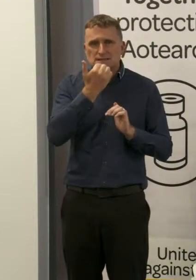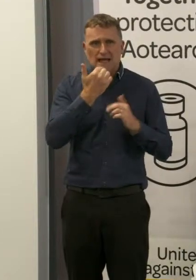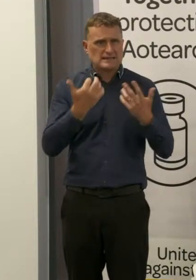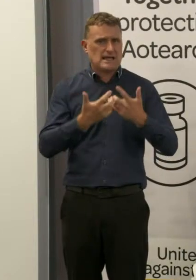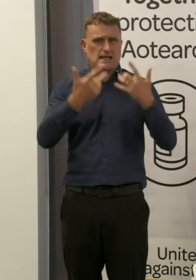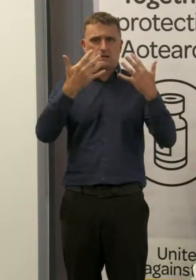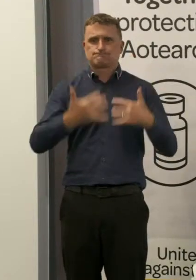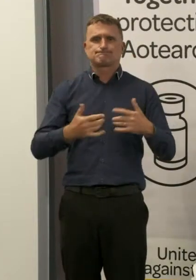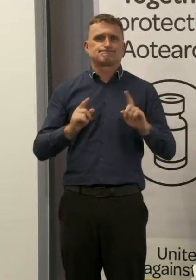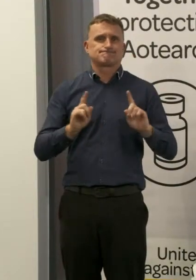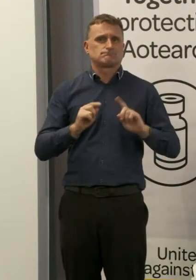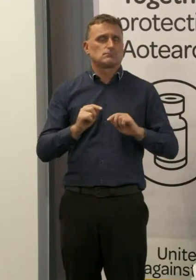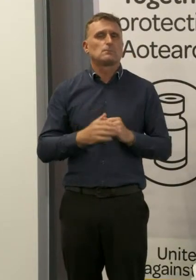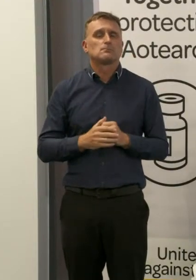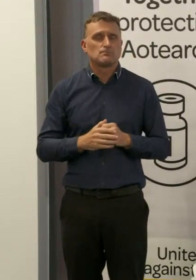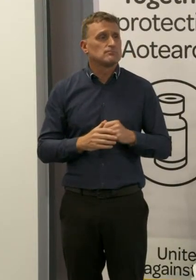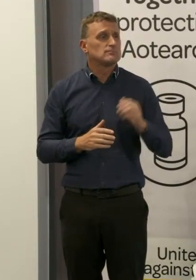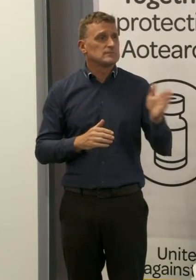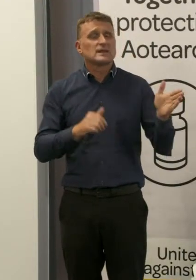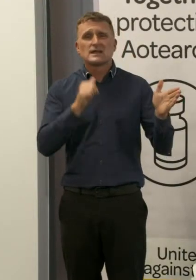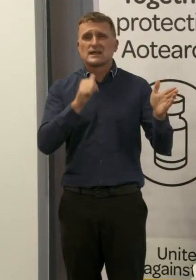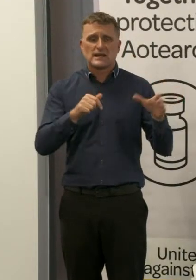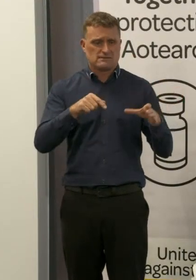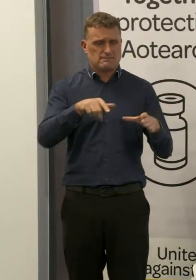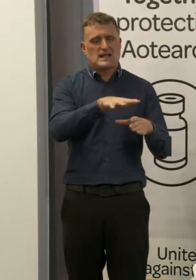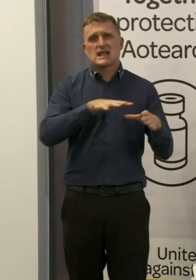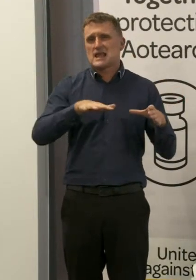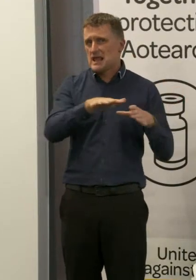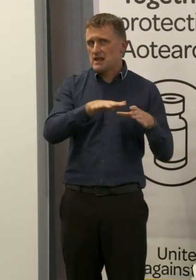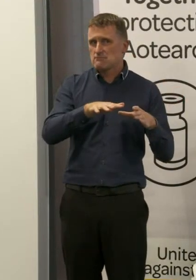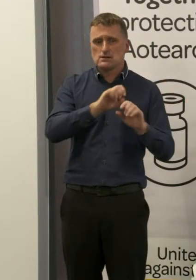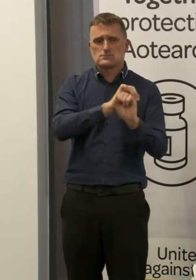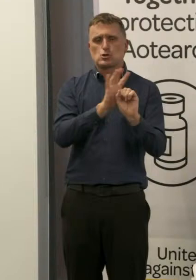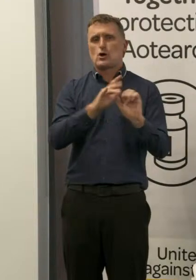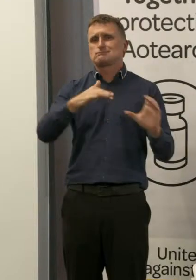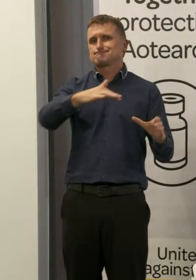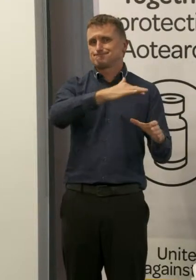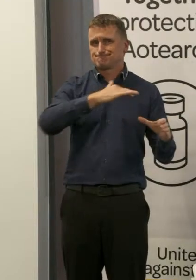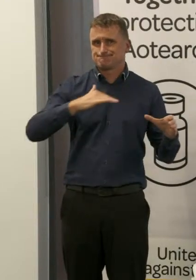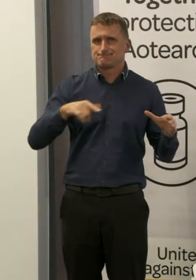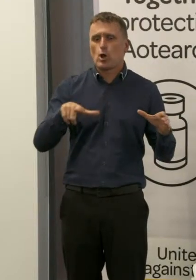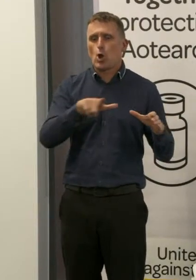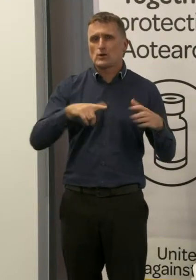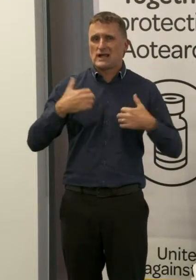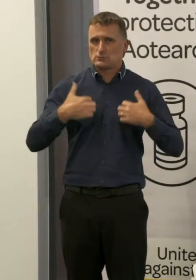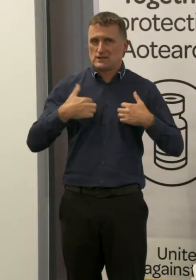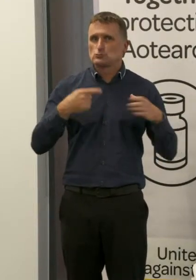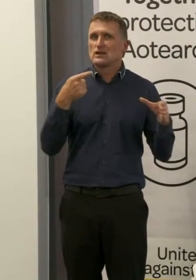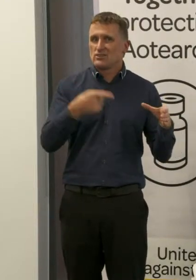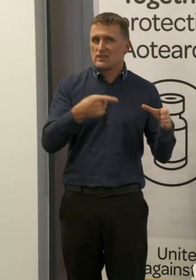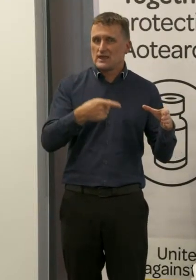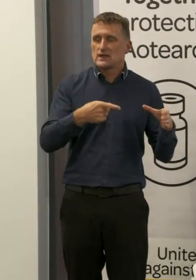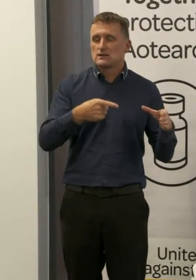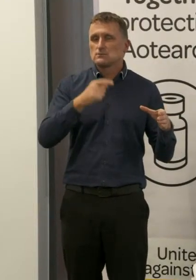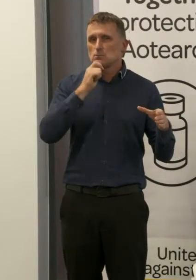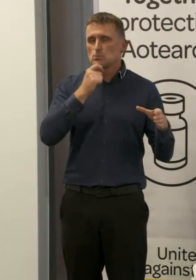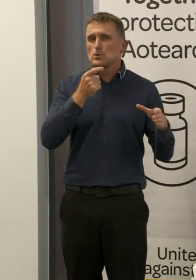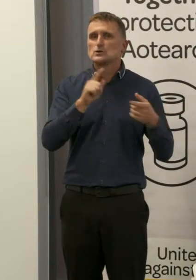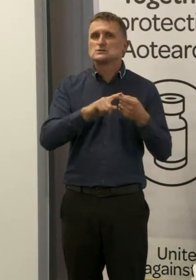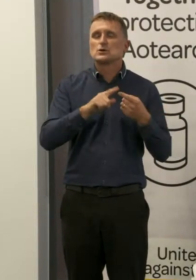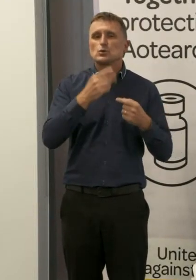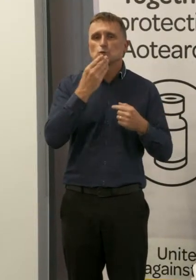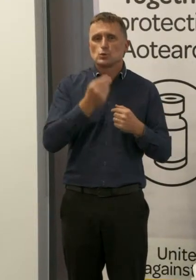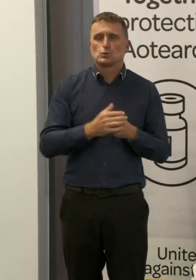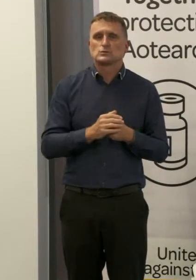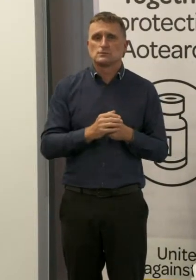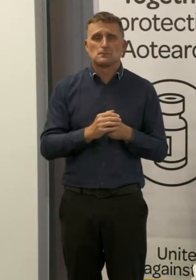So locations of interest will still be a thing, but there are two new aspects to this. First of all, there